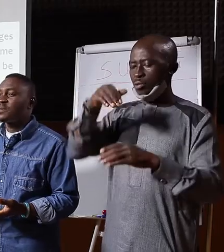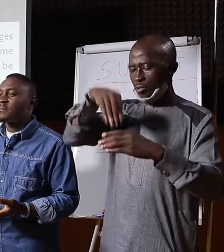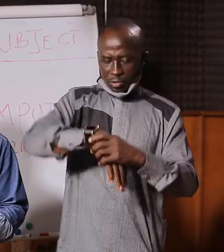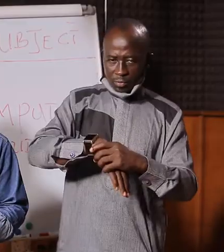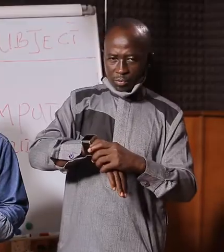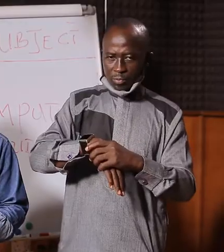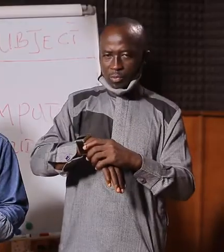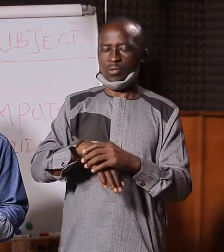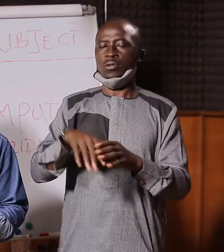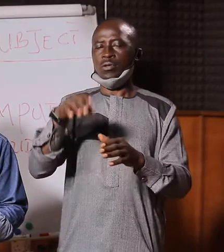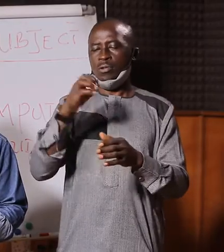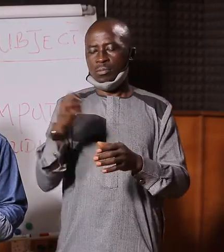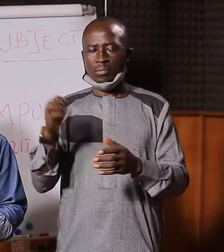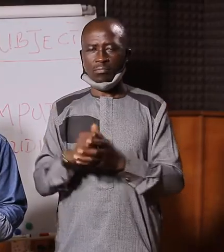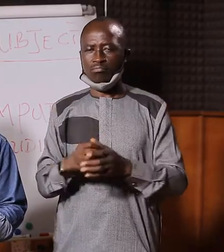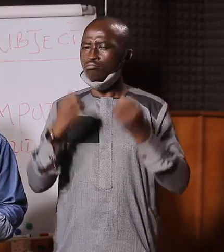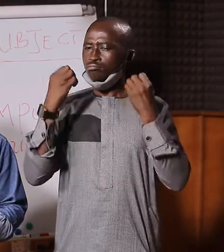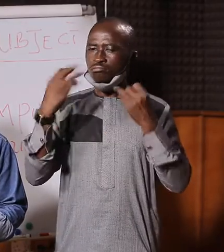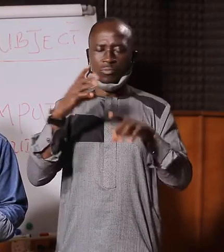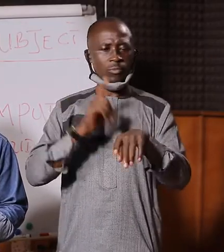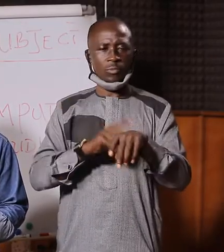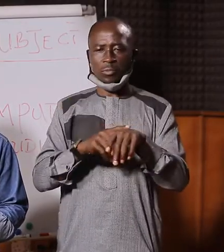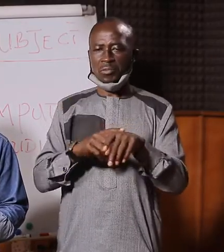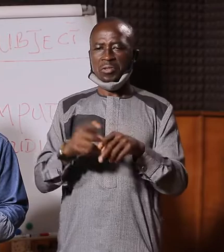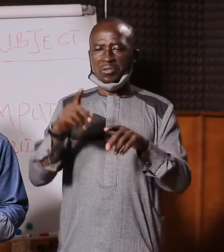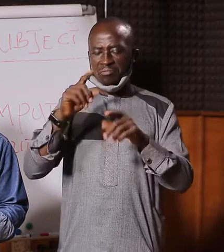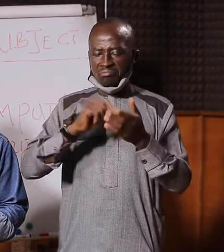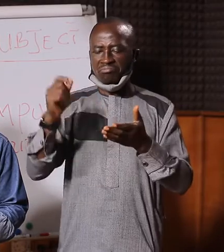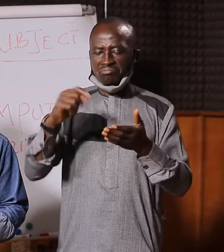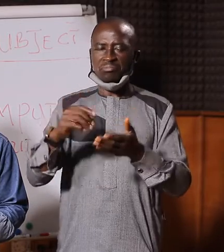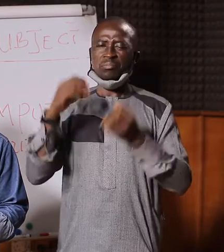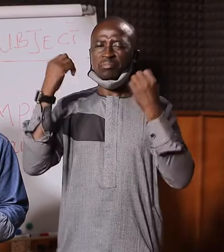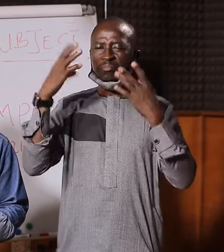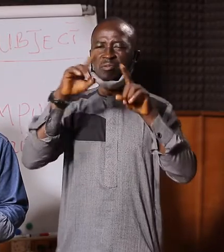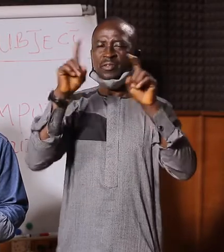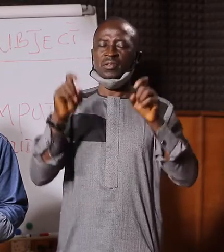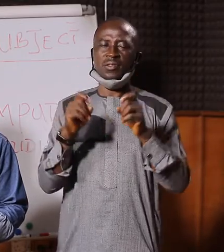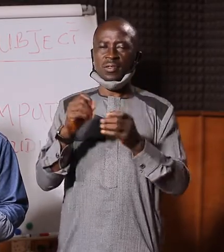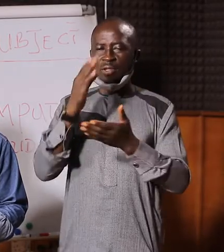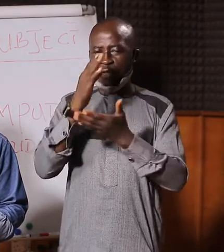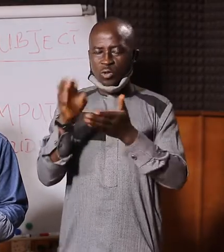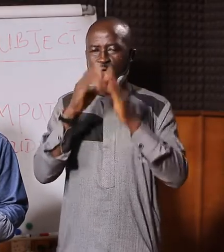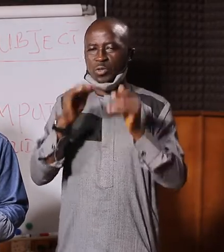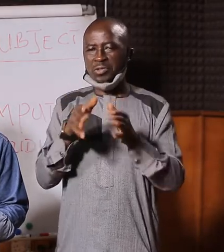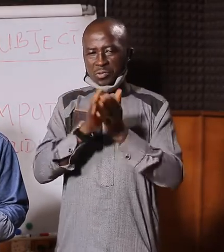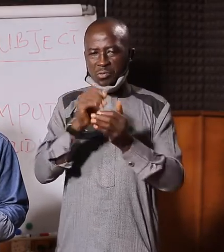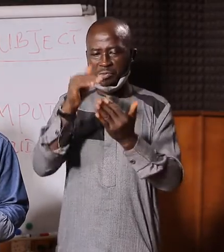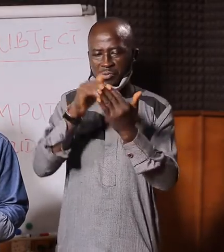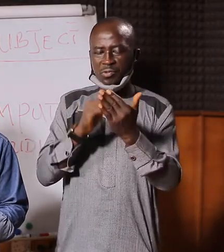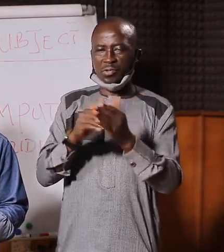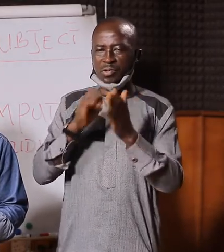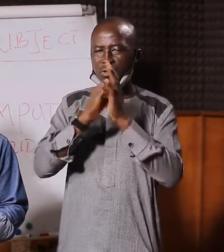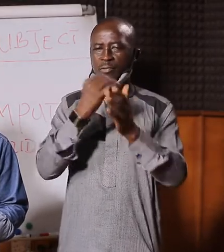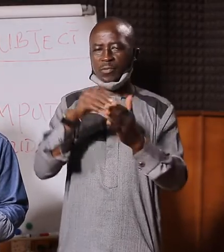device. In most cases, I've marked a lot of examinations where students are asked to list the examples of